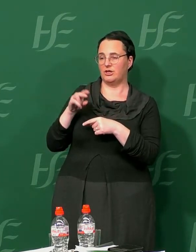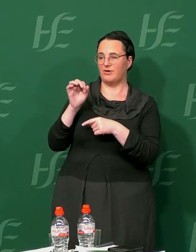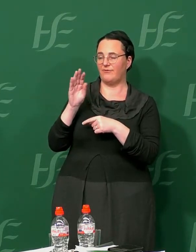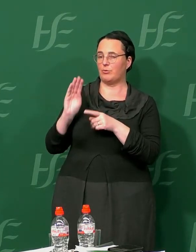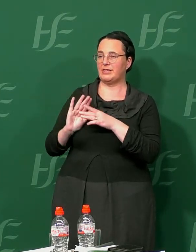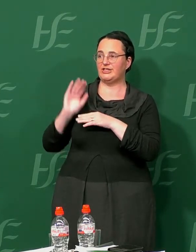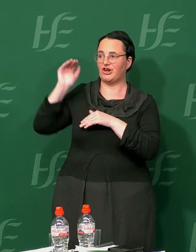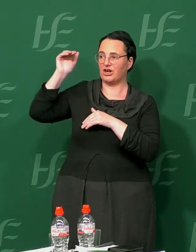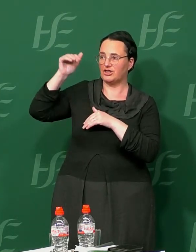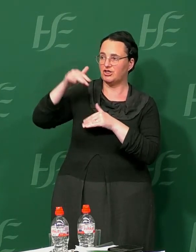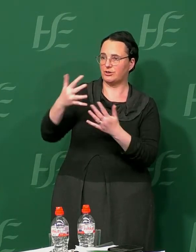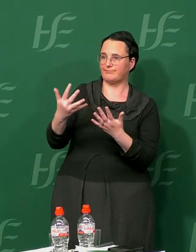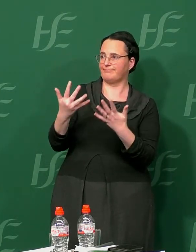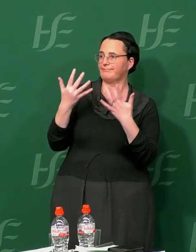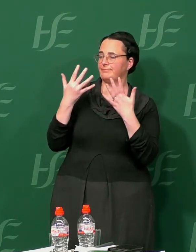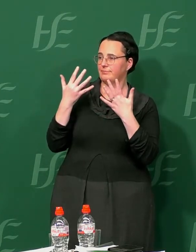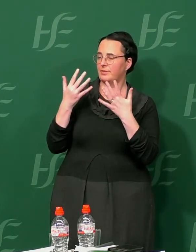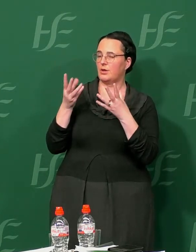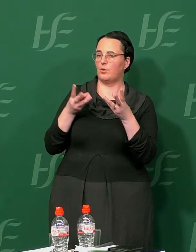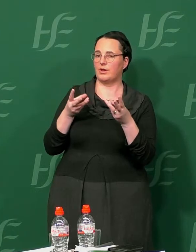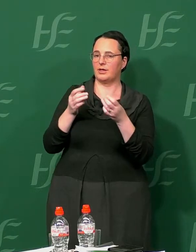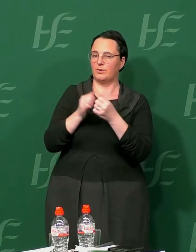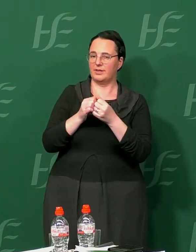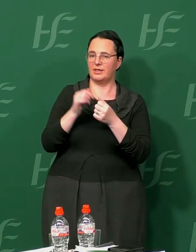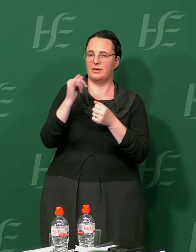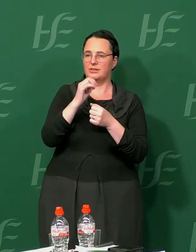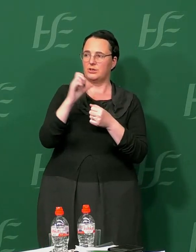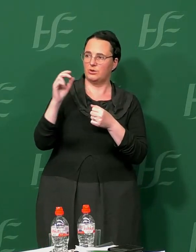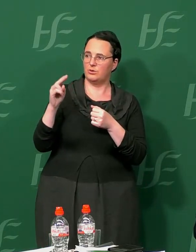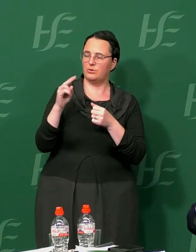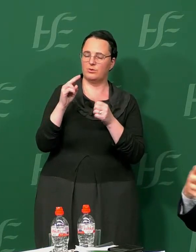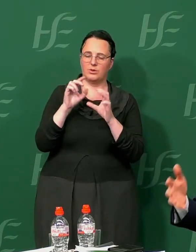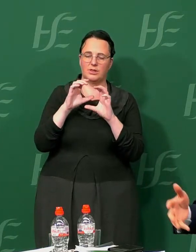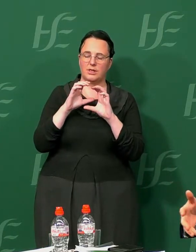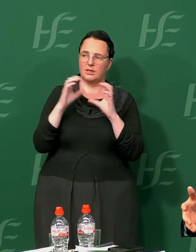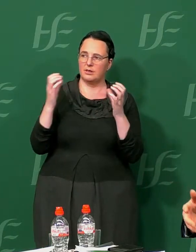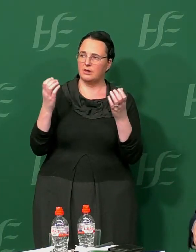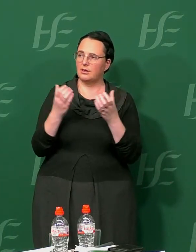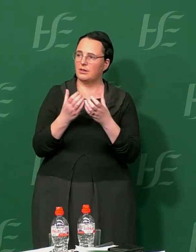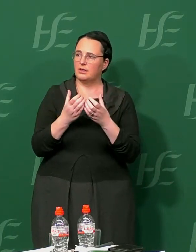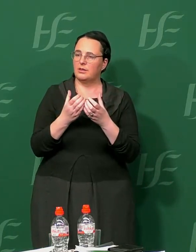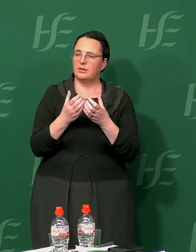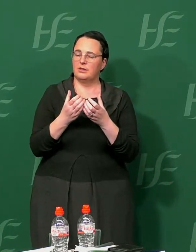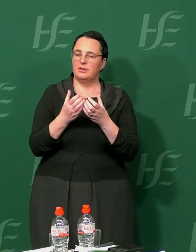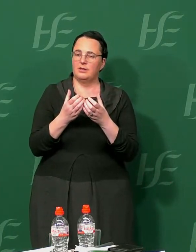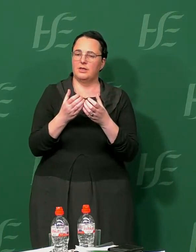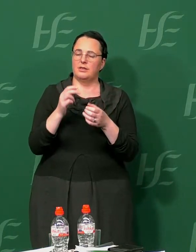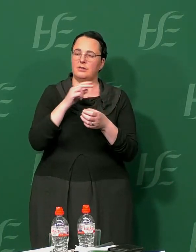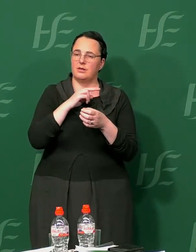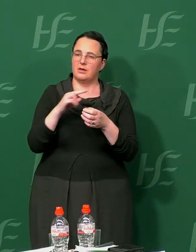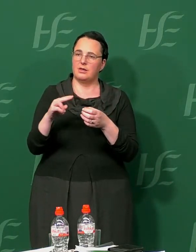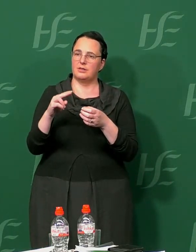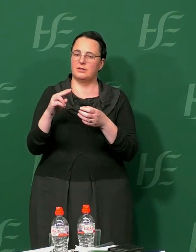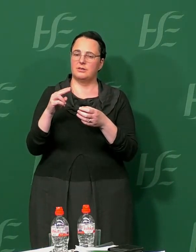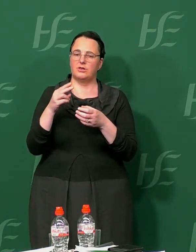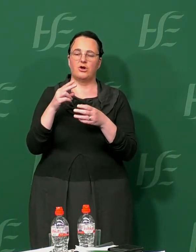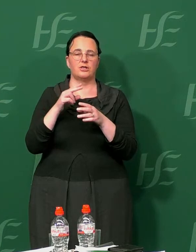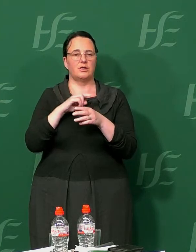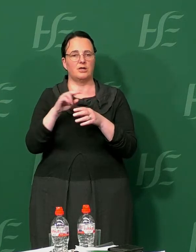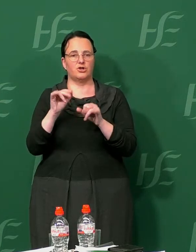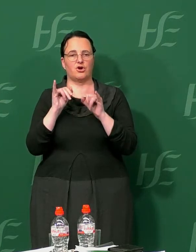surge, working with the ICU community and relying on suspension of non-urgent care and redeployment of